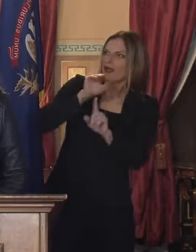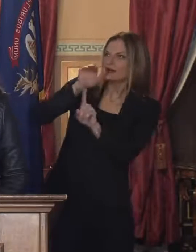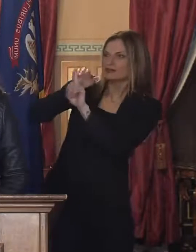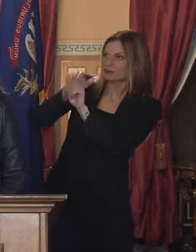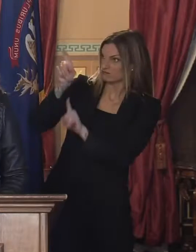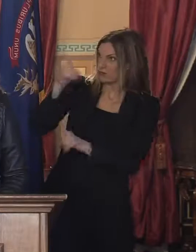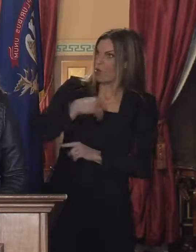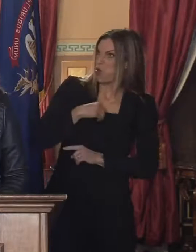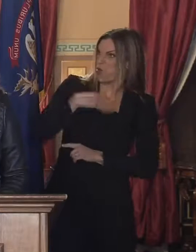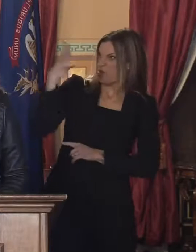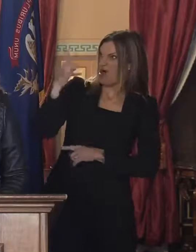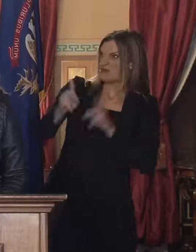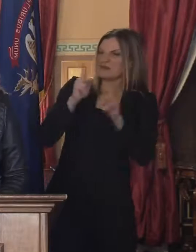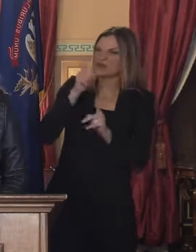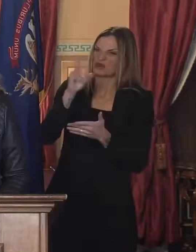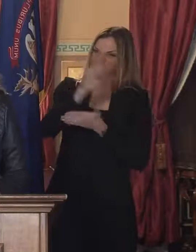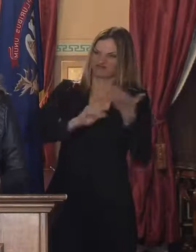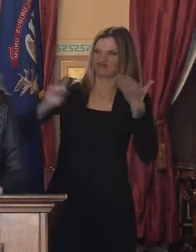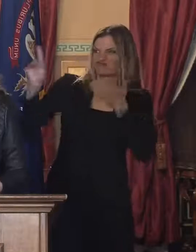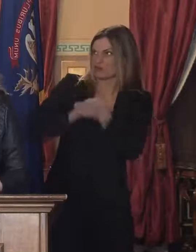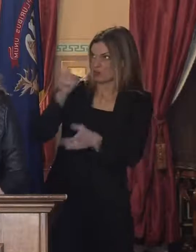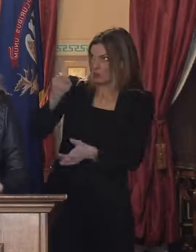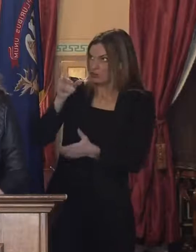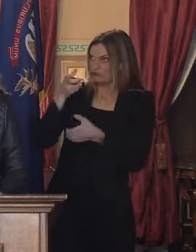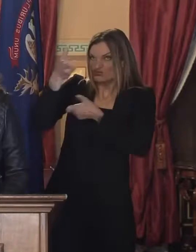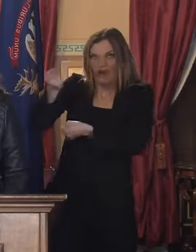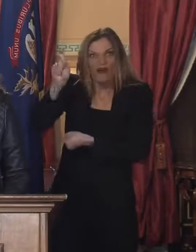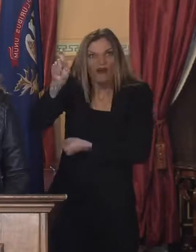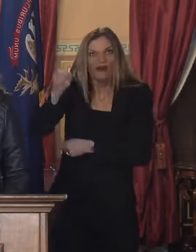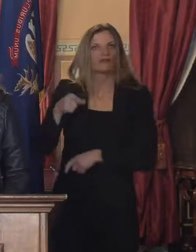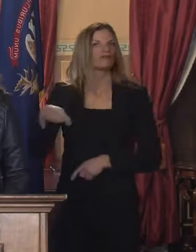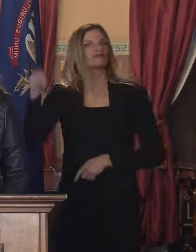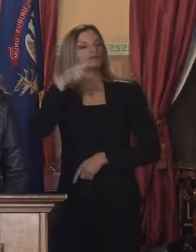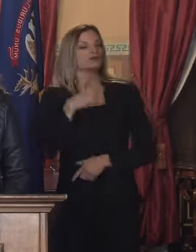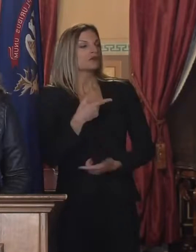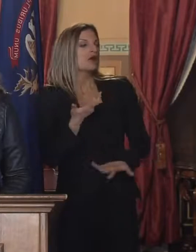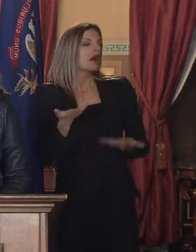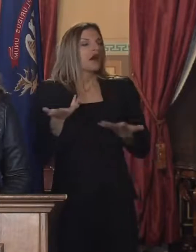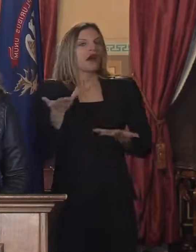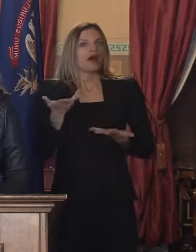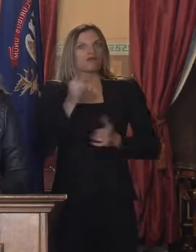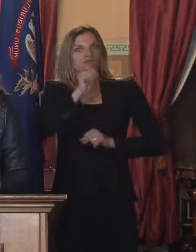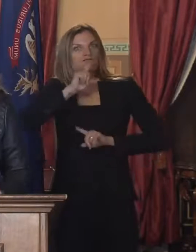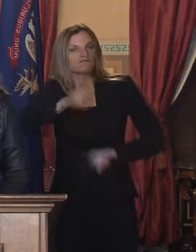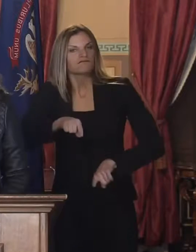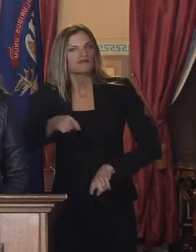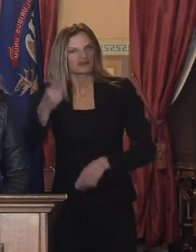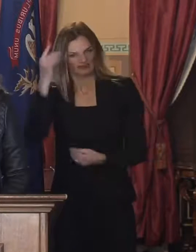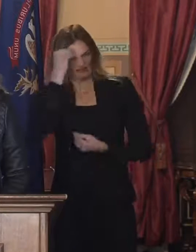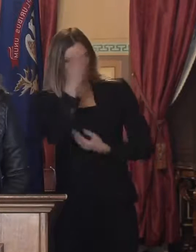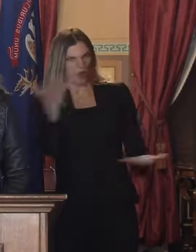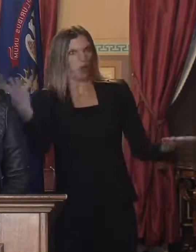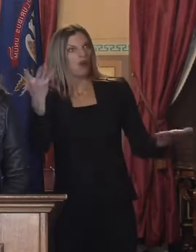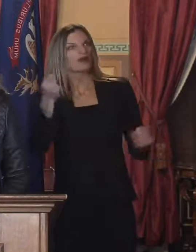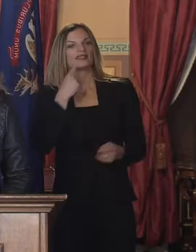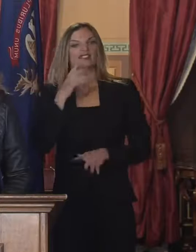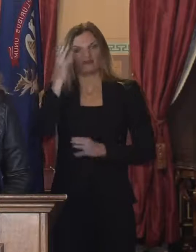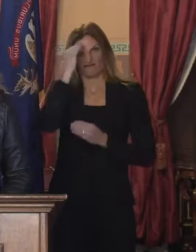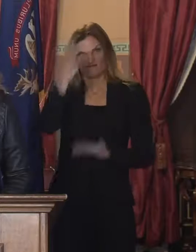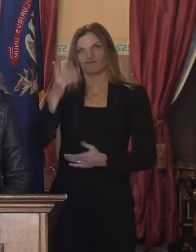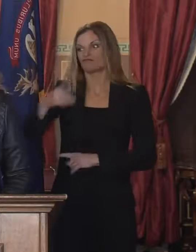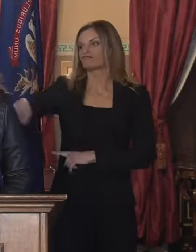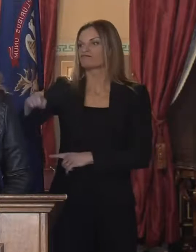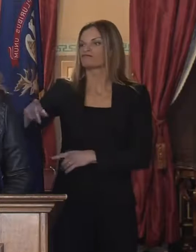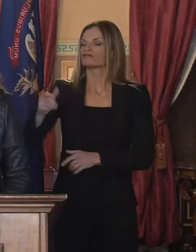condemn white supremacists and hate groups like these 2 Michigan militia groups. Stand back and stand by, he told